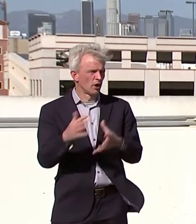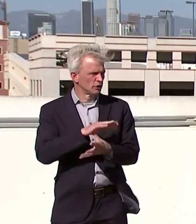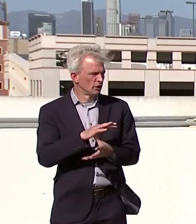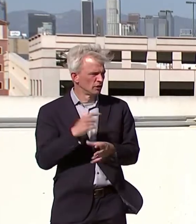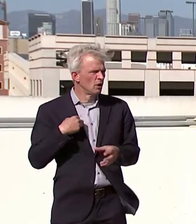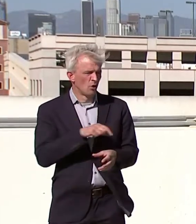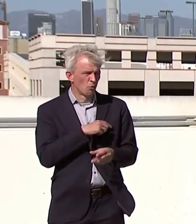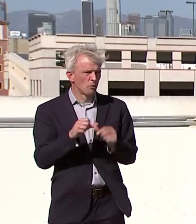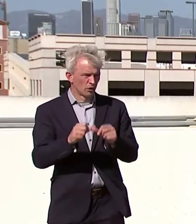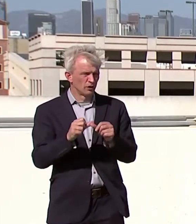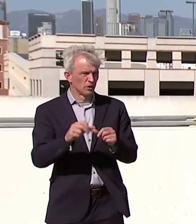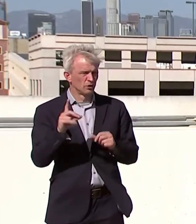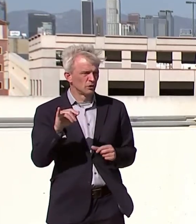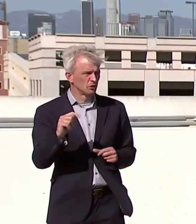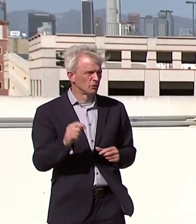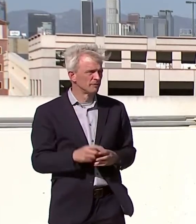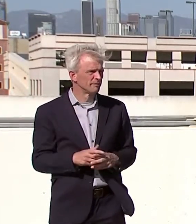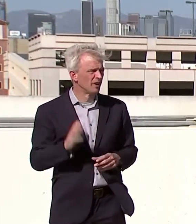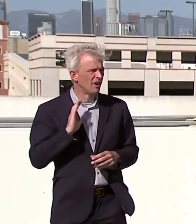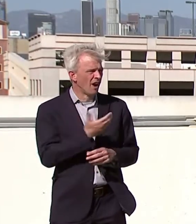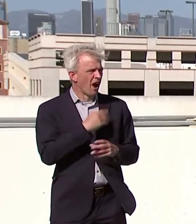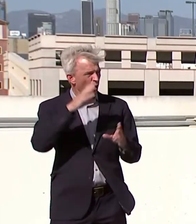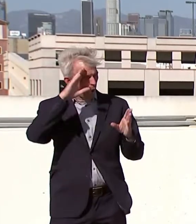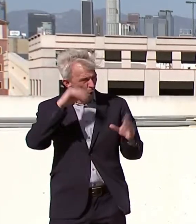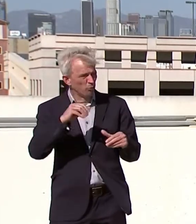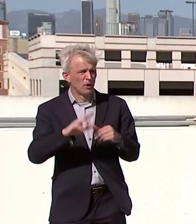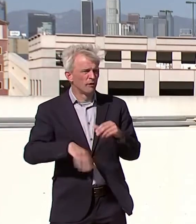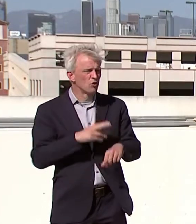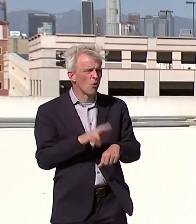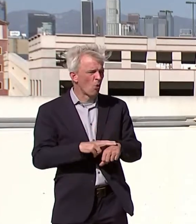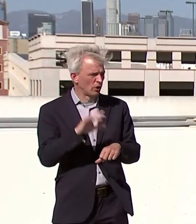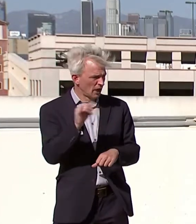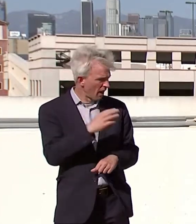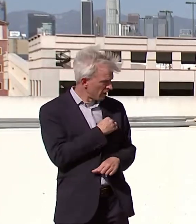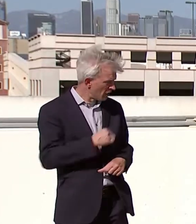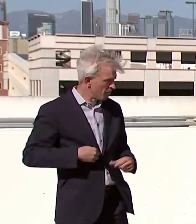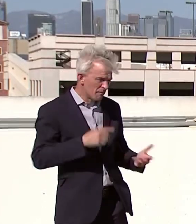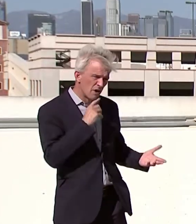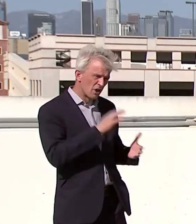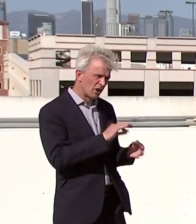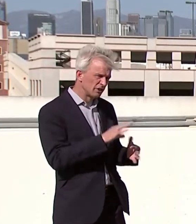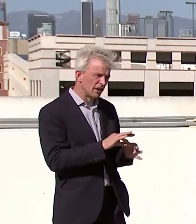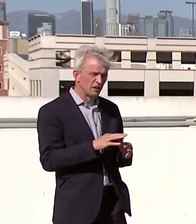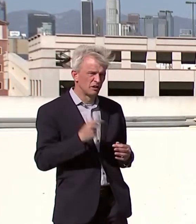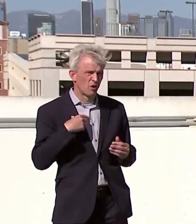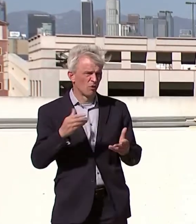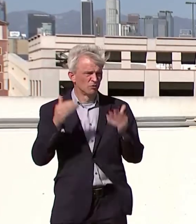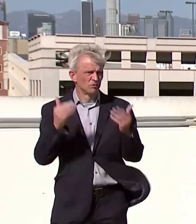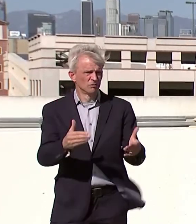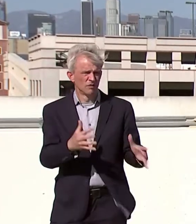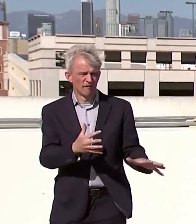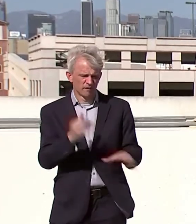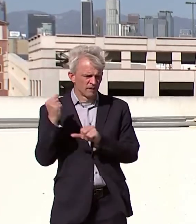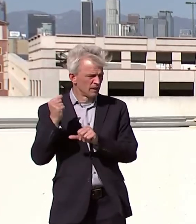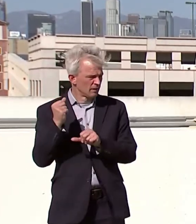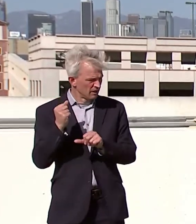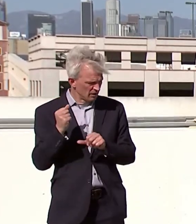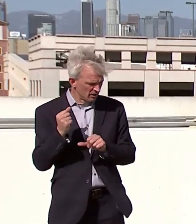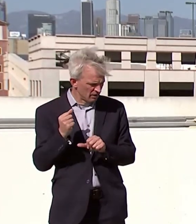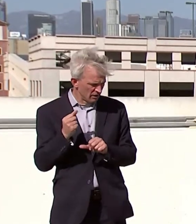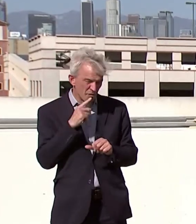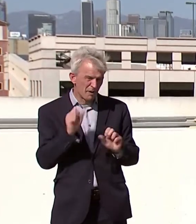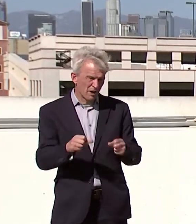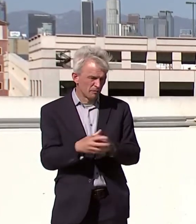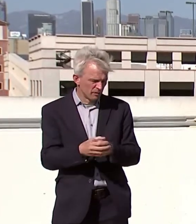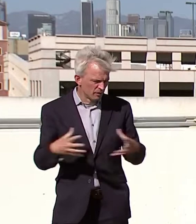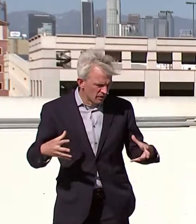that. Our hope is, of course, like the mayor said, that we're going to move fairly quickly into being able to expand. But I